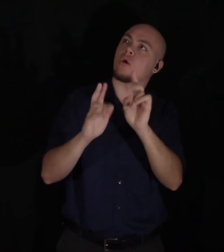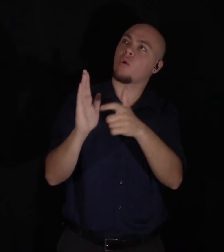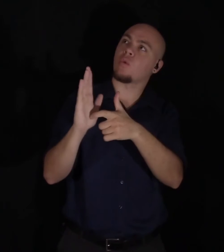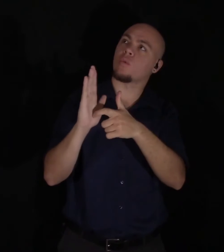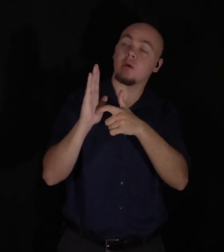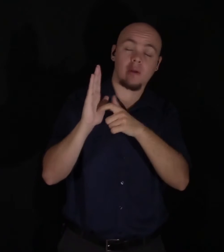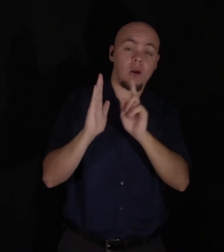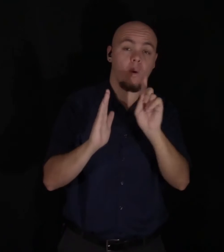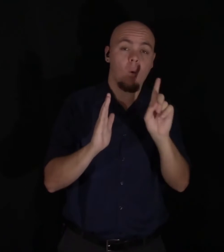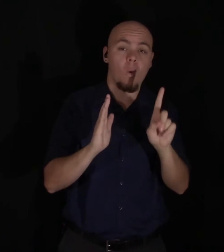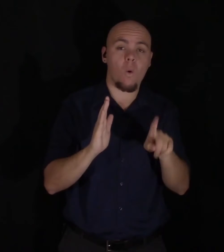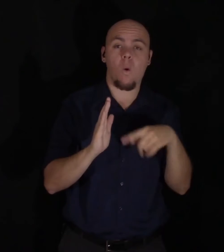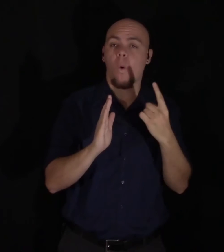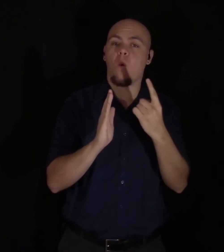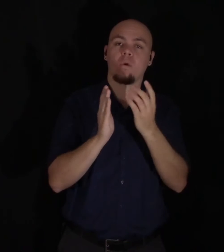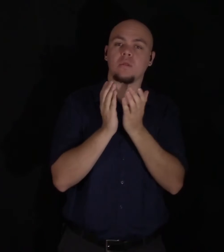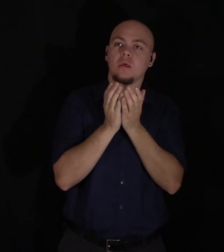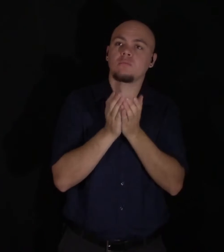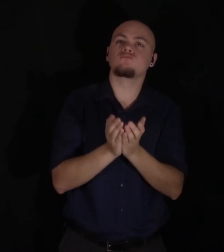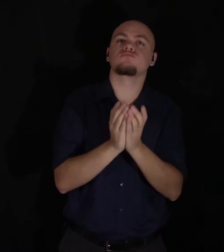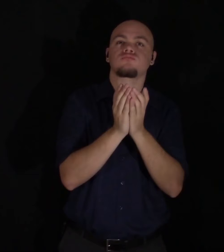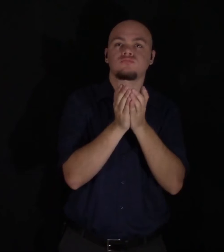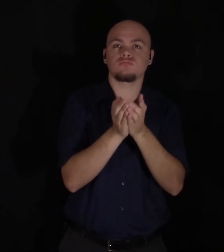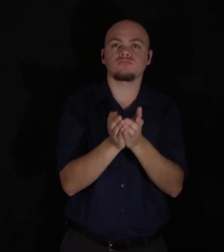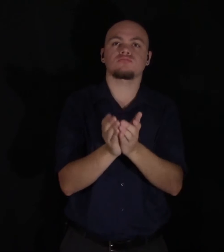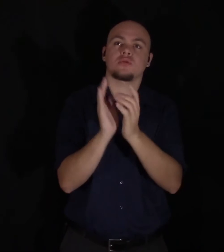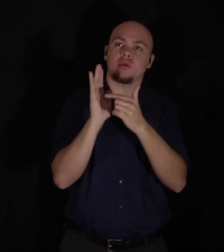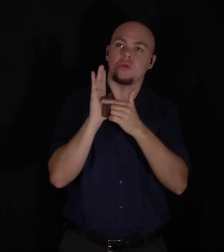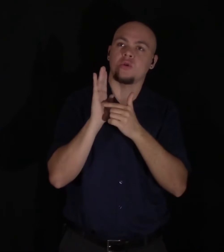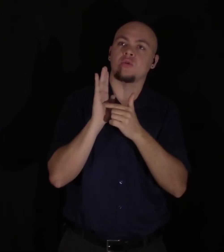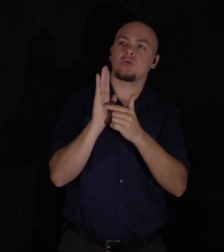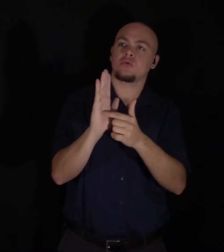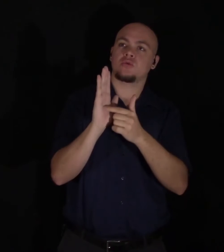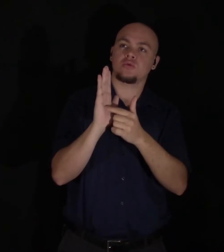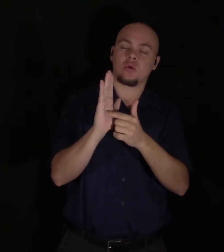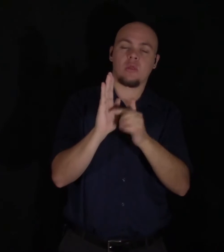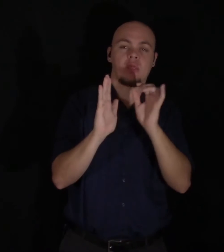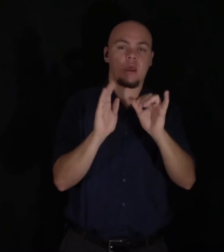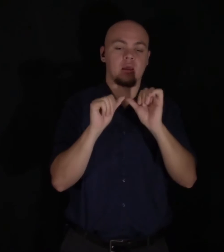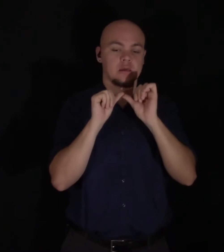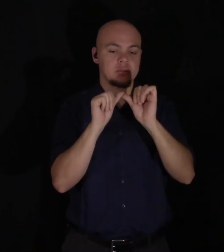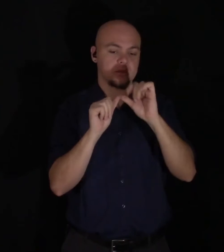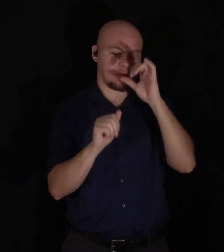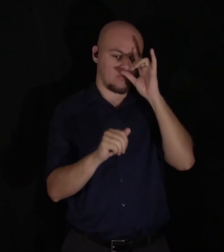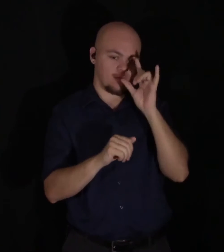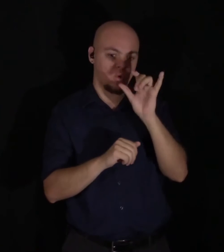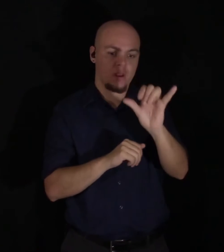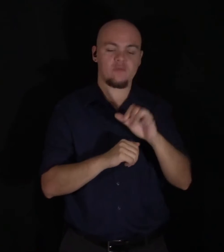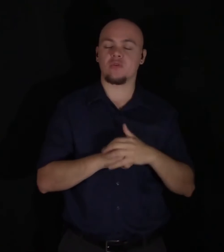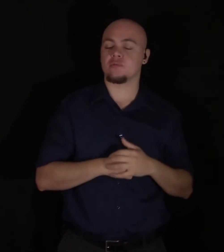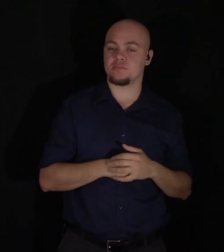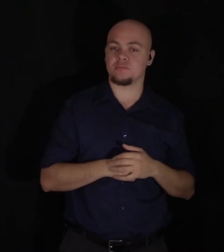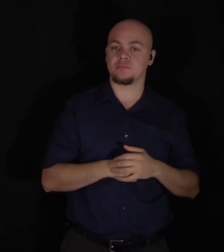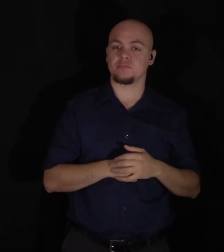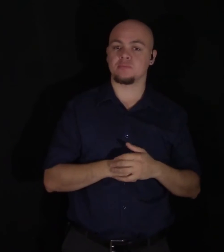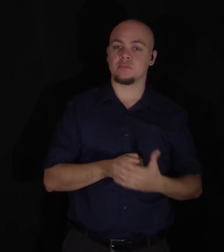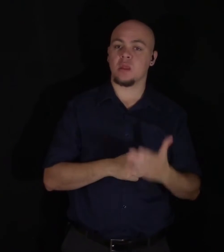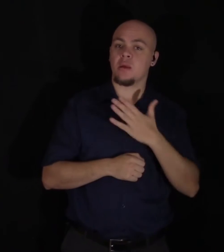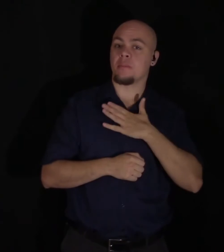voyage to render their seeming eccentricities consistent forever. I shall satiate my ardent curiosity with the